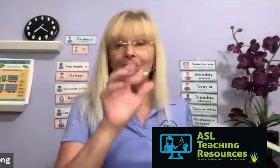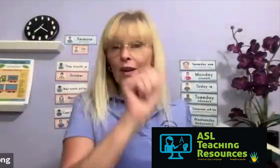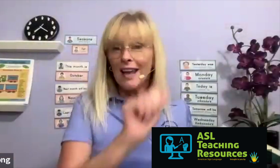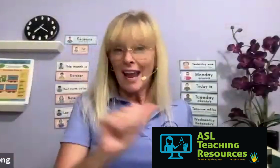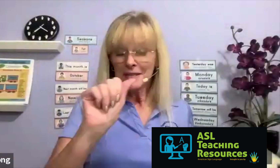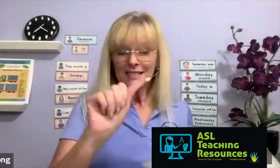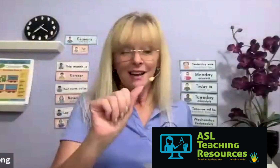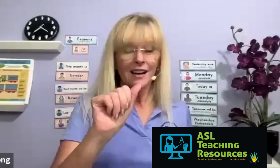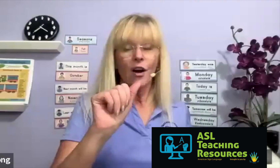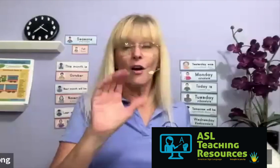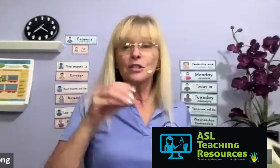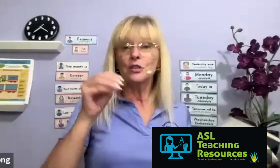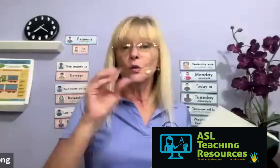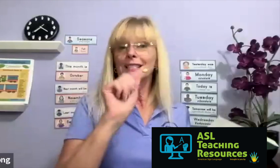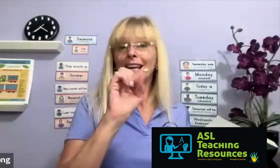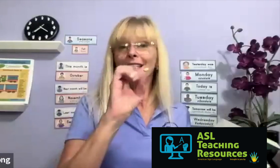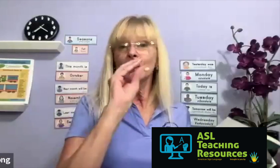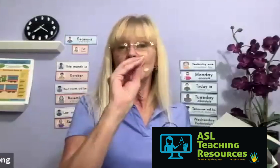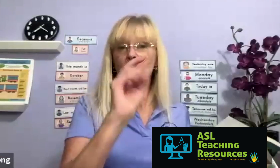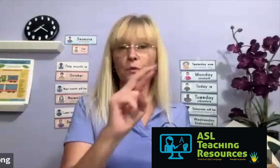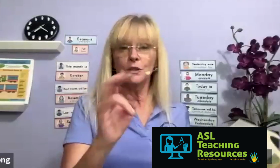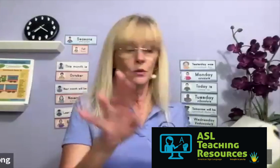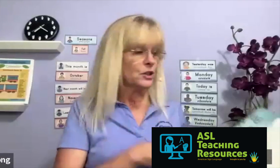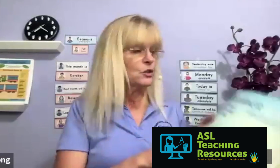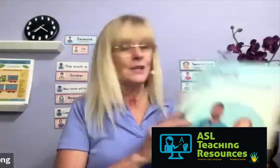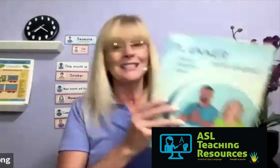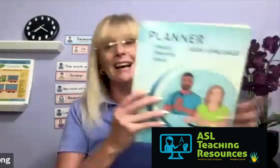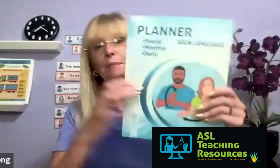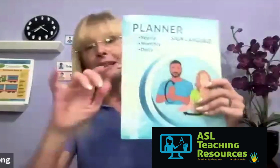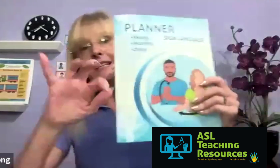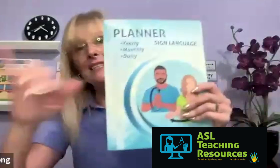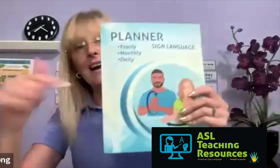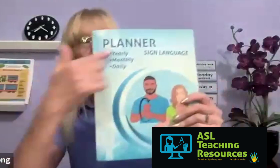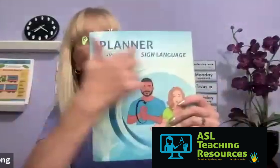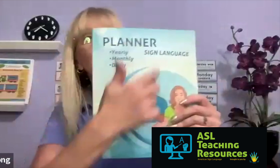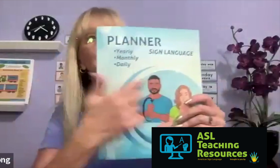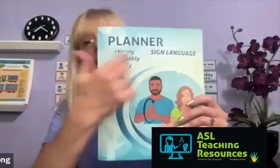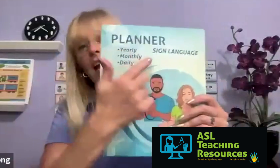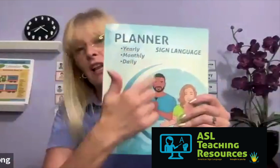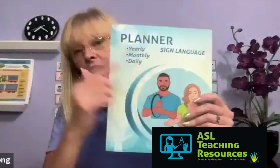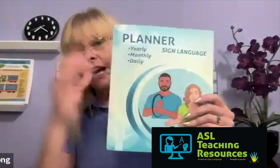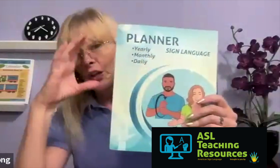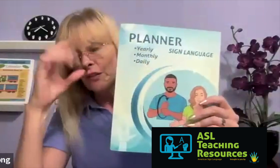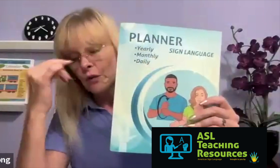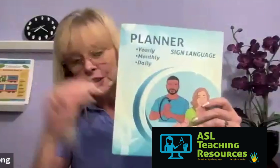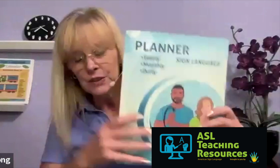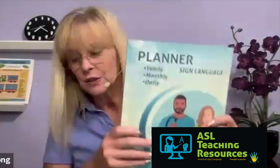on Amazon. Our store is ASL Teaching Resources. You can type in this title and look for it too.